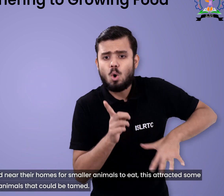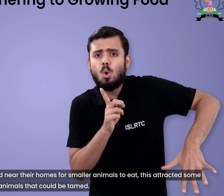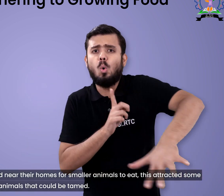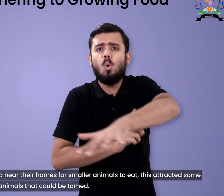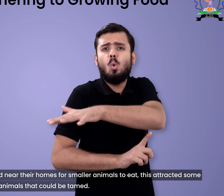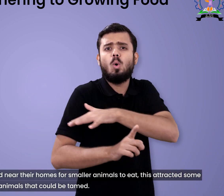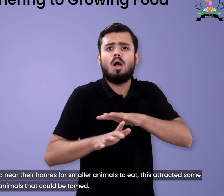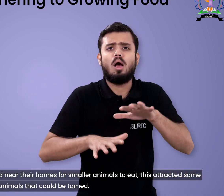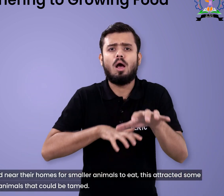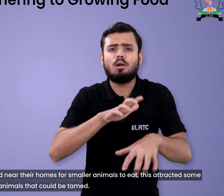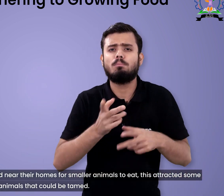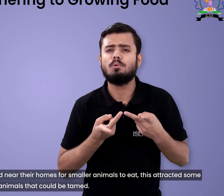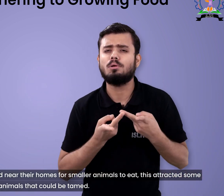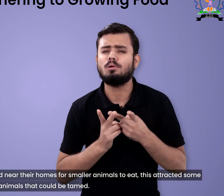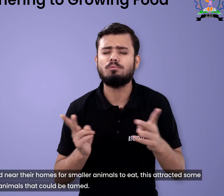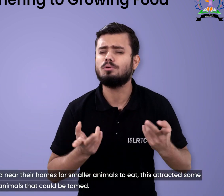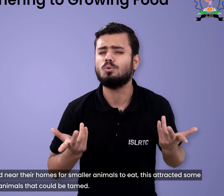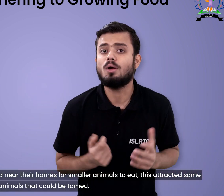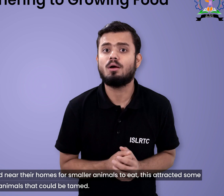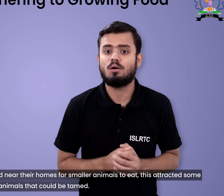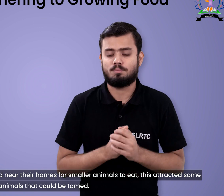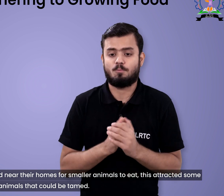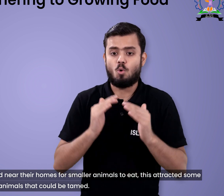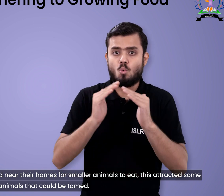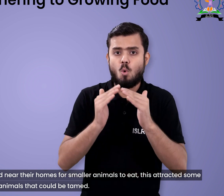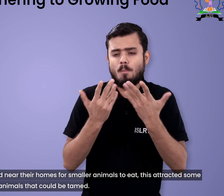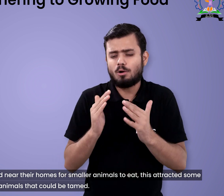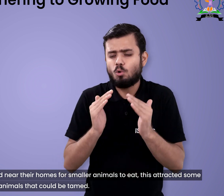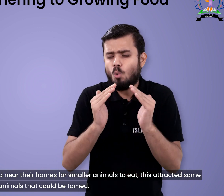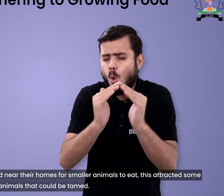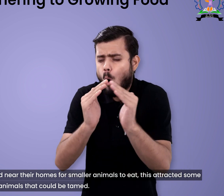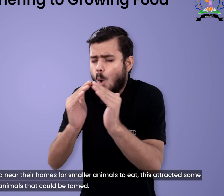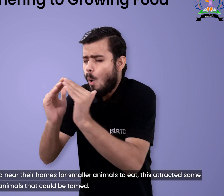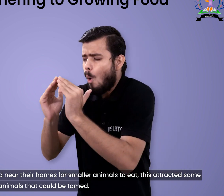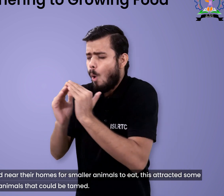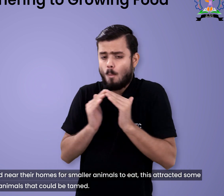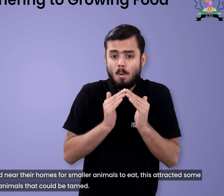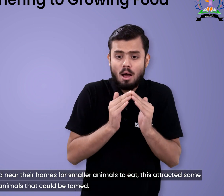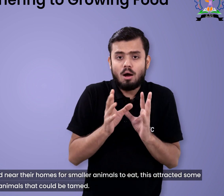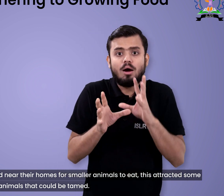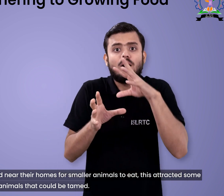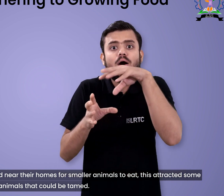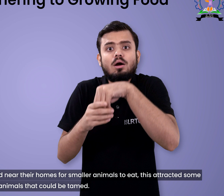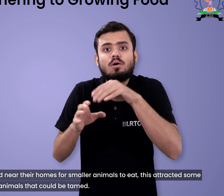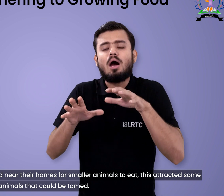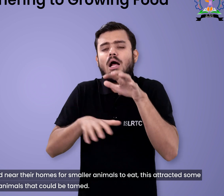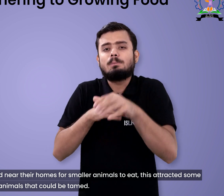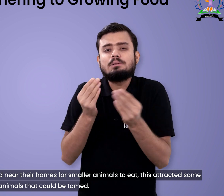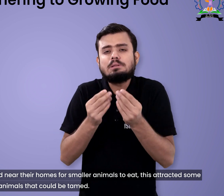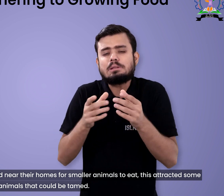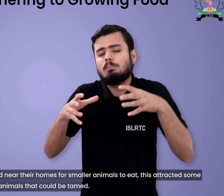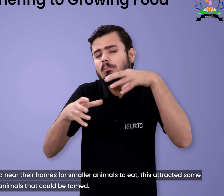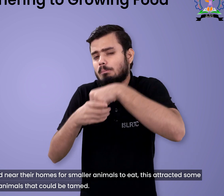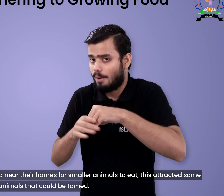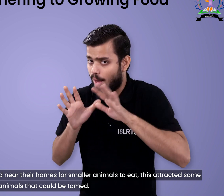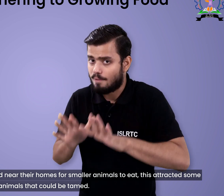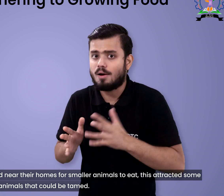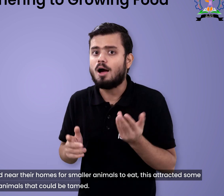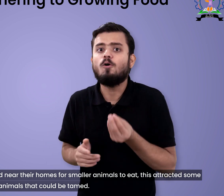People probably started keeping food near their homes for smaller animals to eat. This attracted some animals that could be